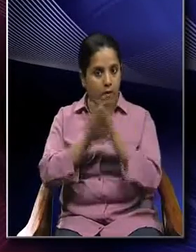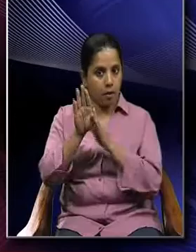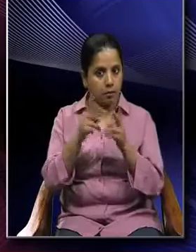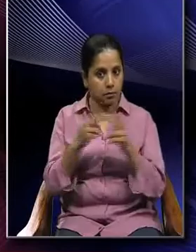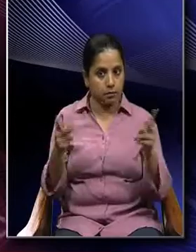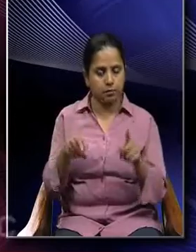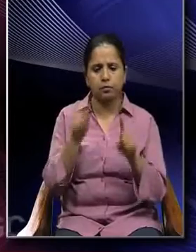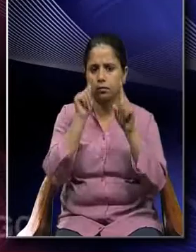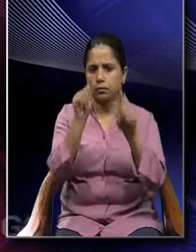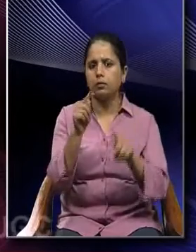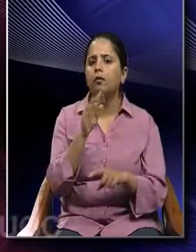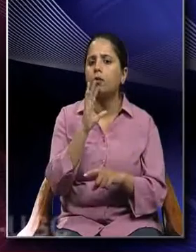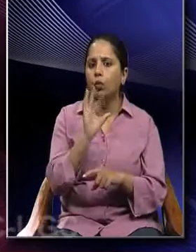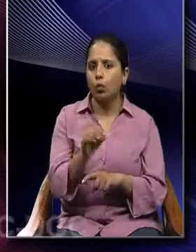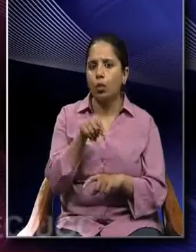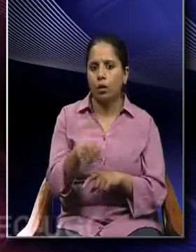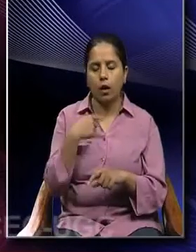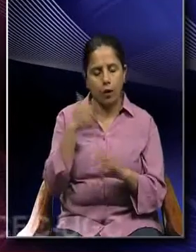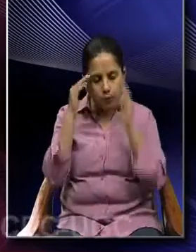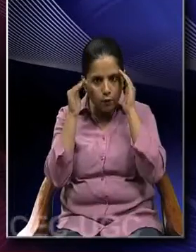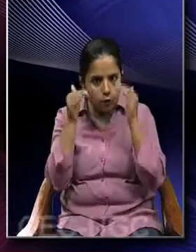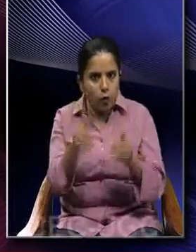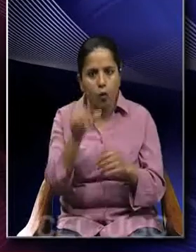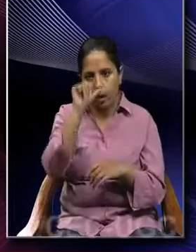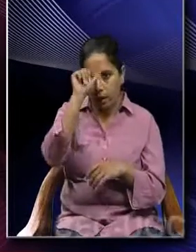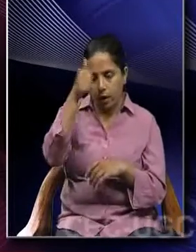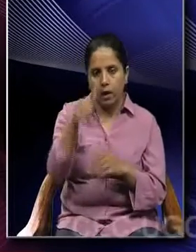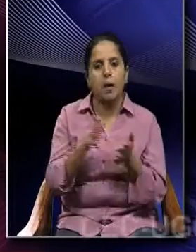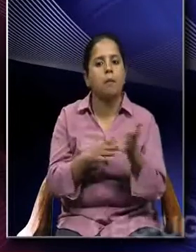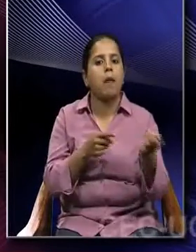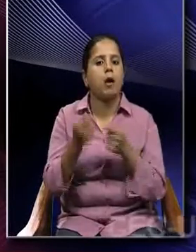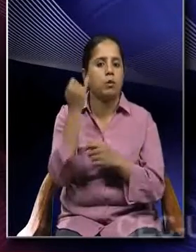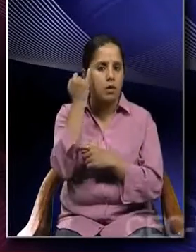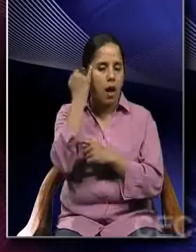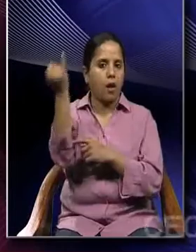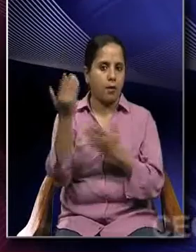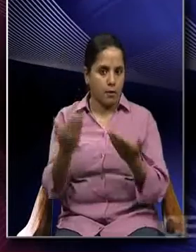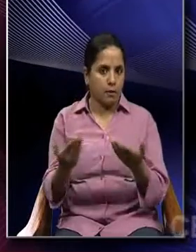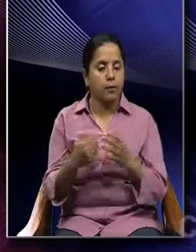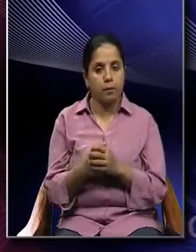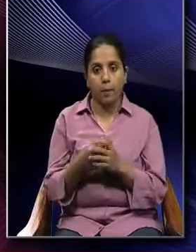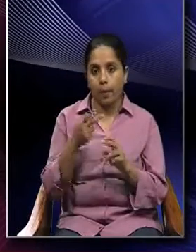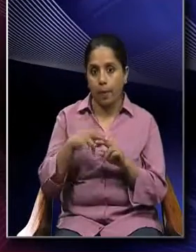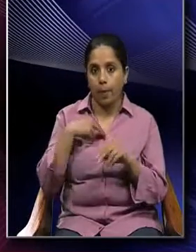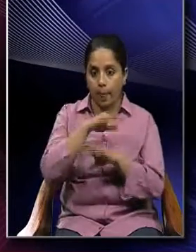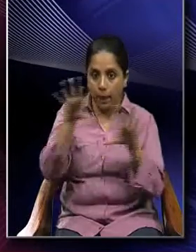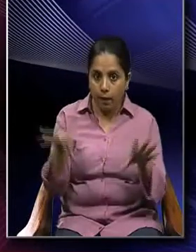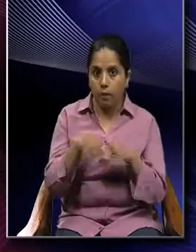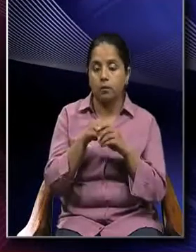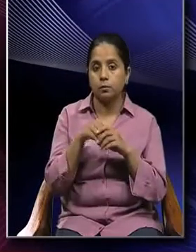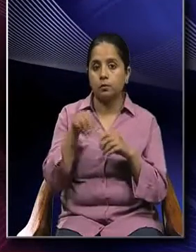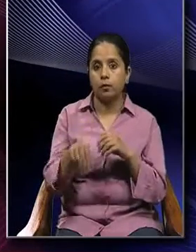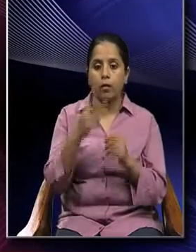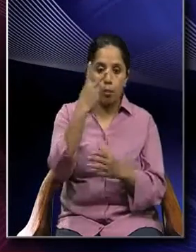the point of prime focus for Indian management idea. So if we combine the